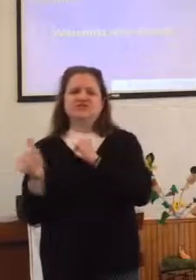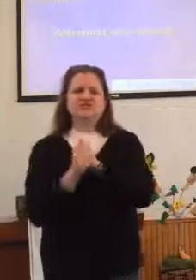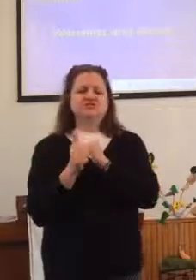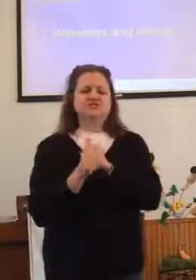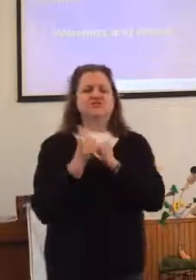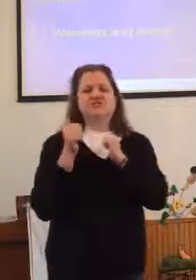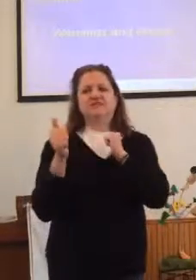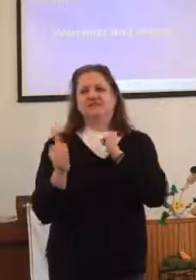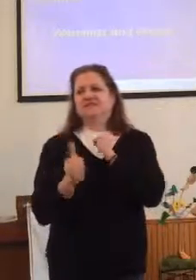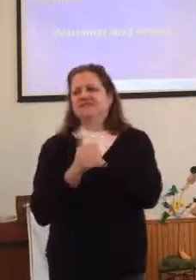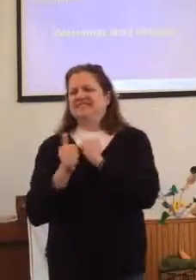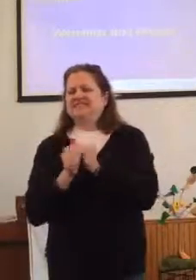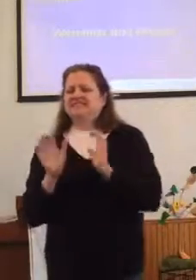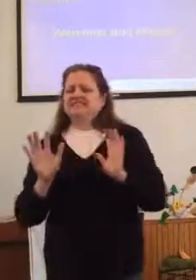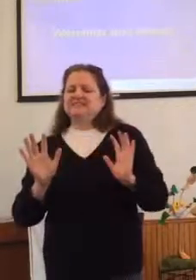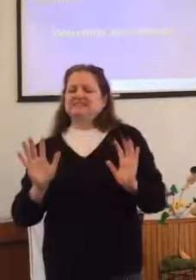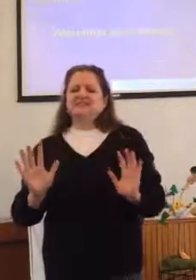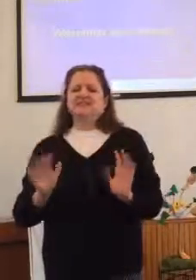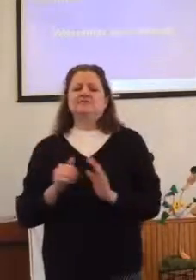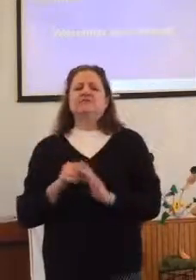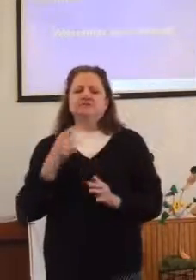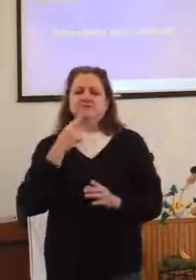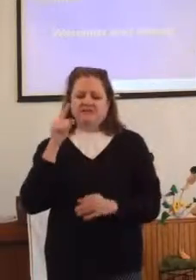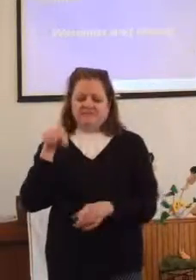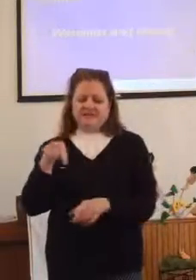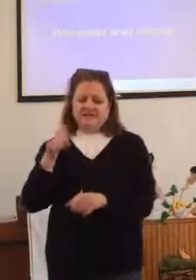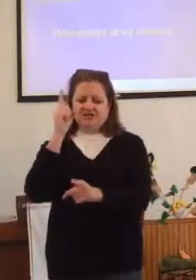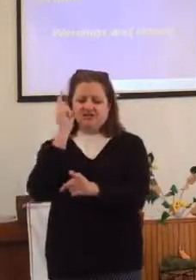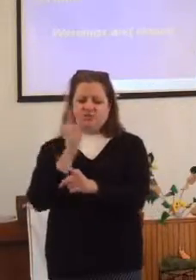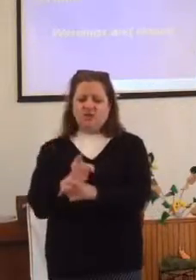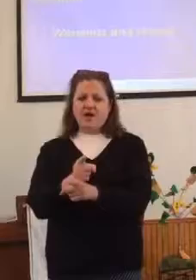and determined that this was the right path.